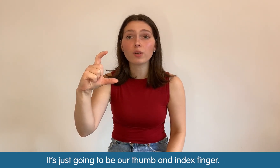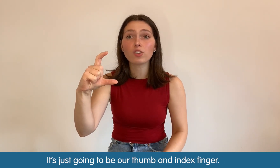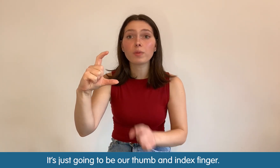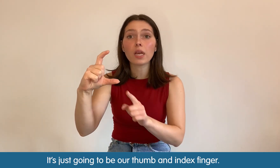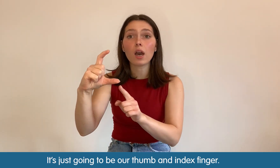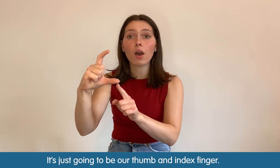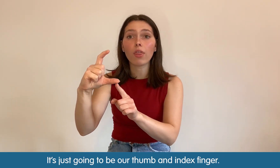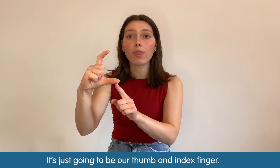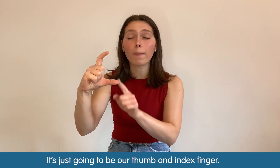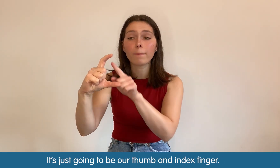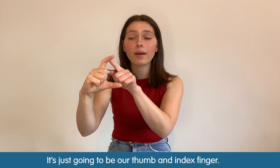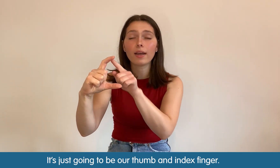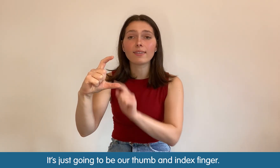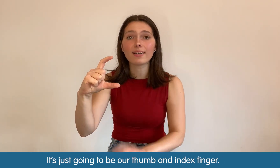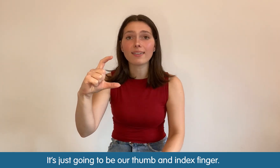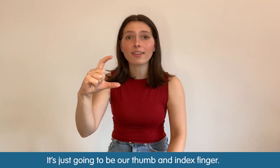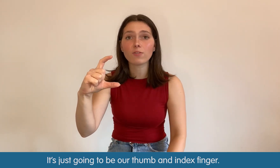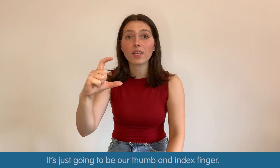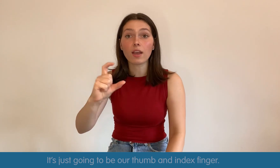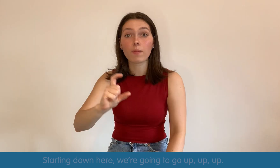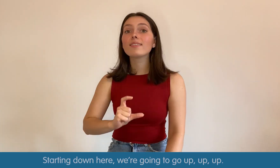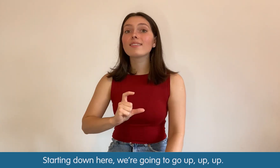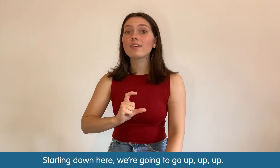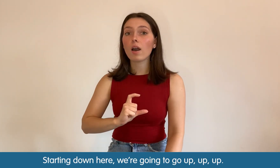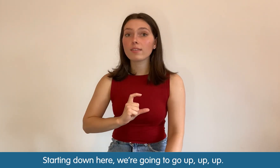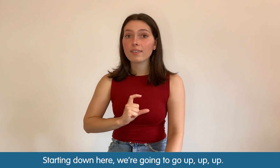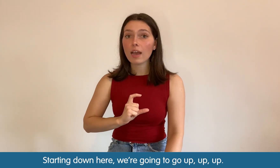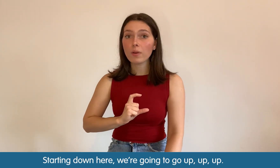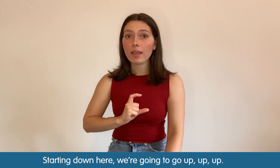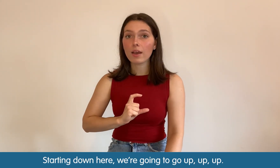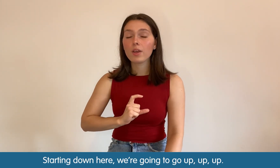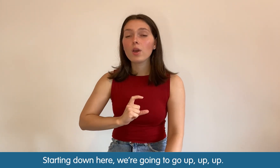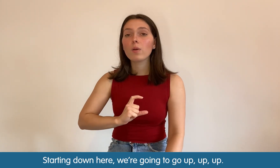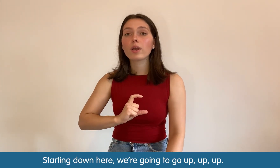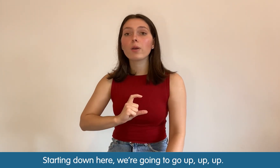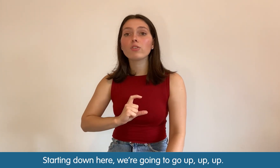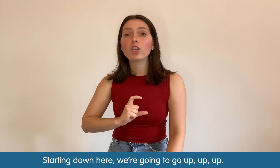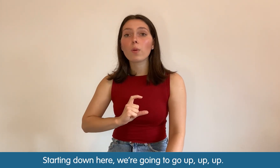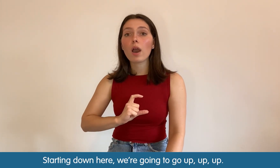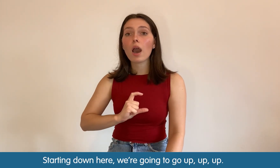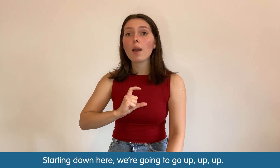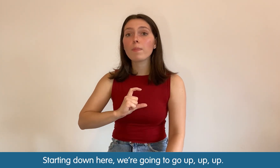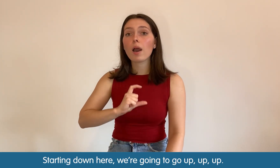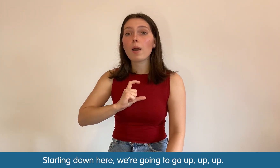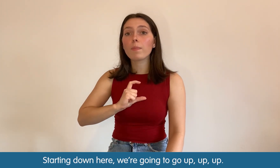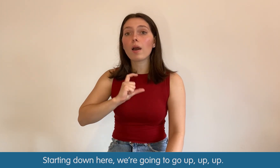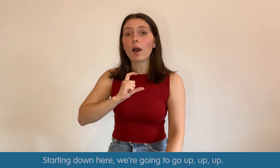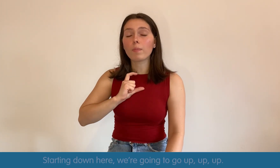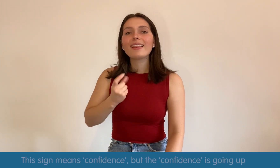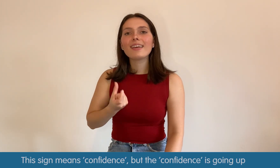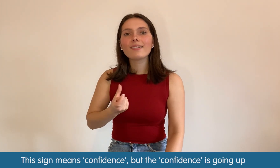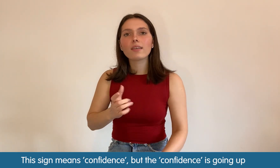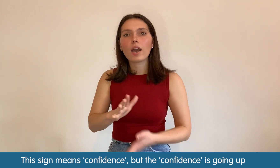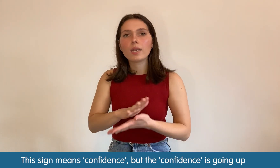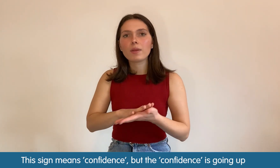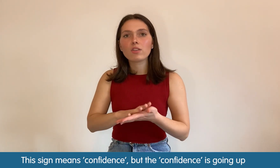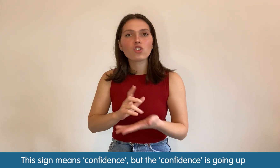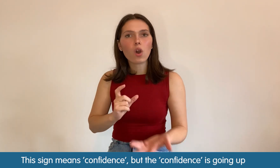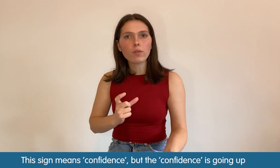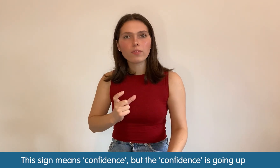to be our thumb and index finger. Starting down here, we're going to go up, up, up. This sign means